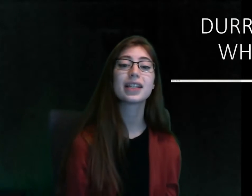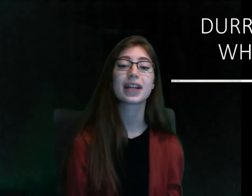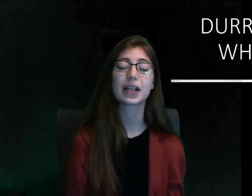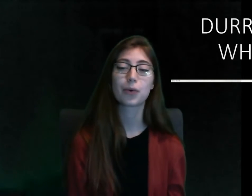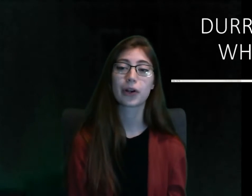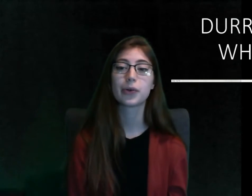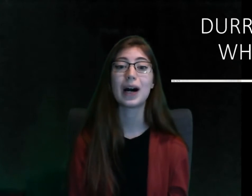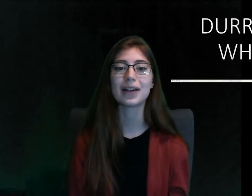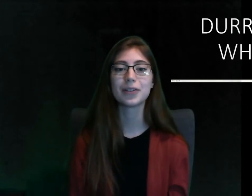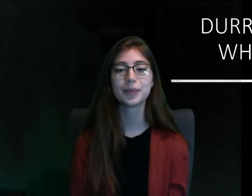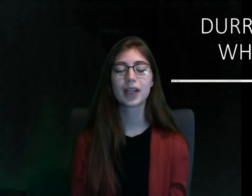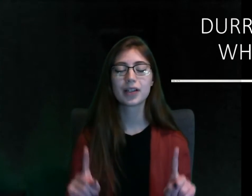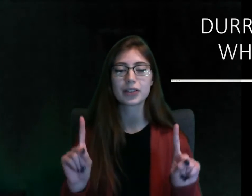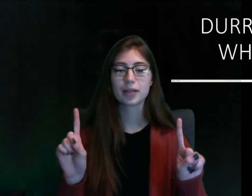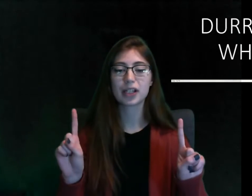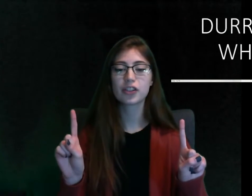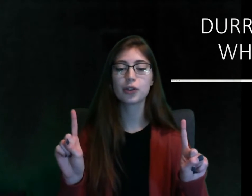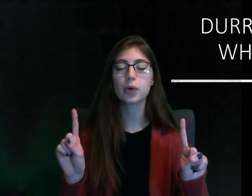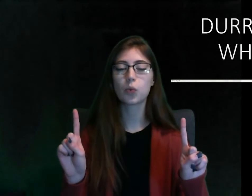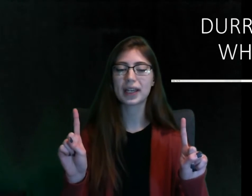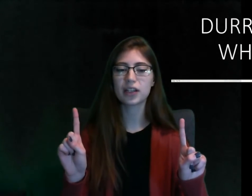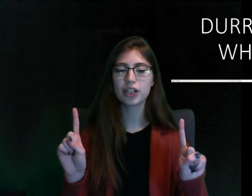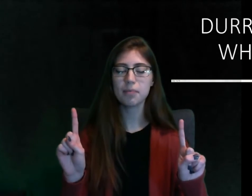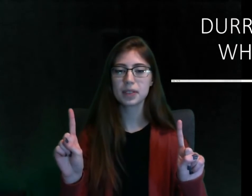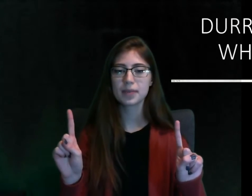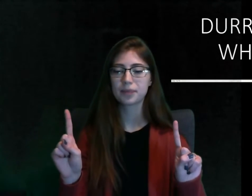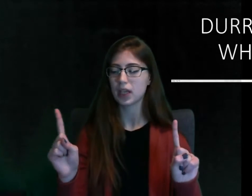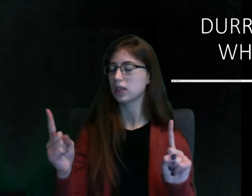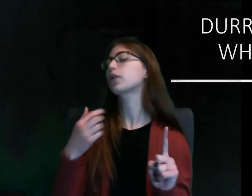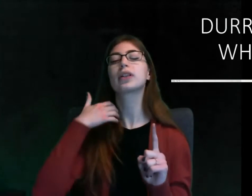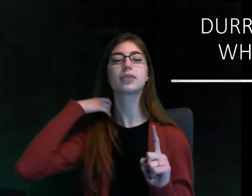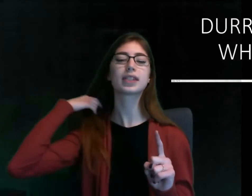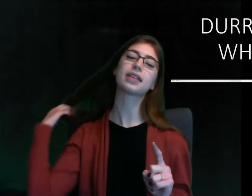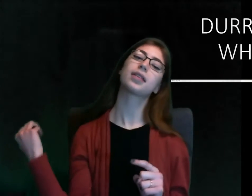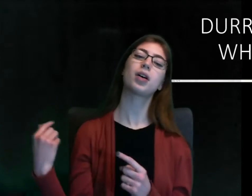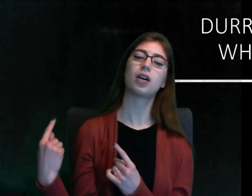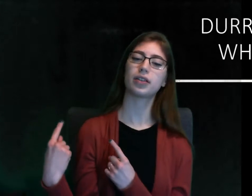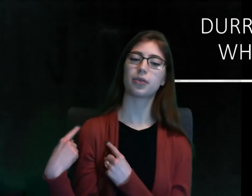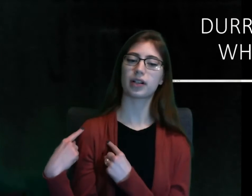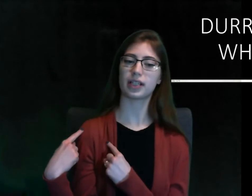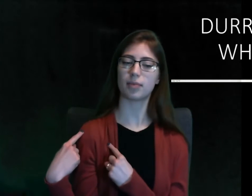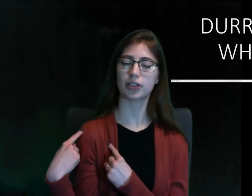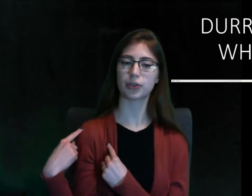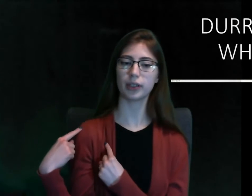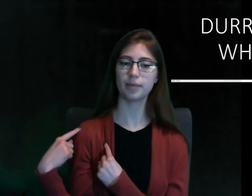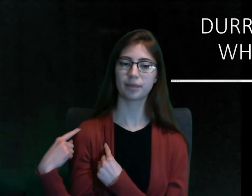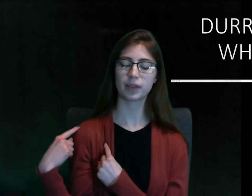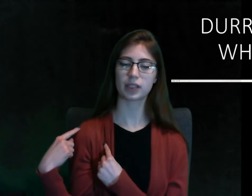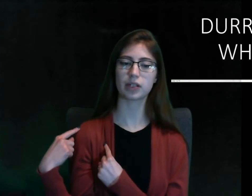During or while. So you're going to make two one-hand shapes. You're going to set them on your dominant shoulder. So your dominant